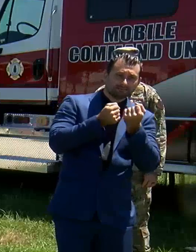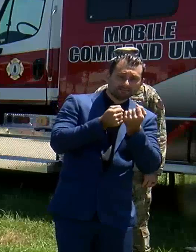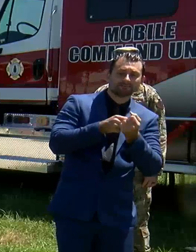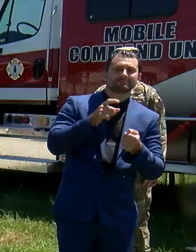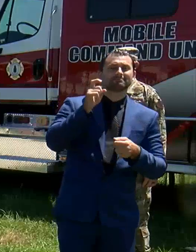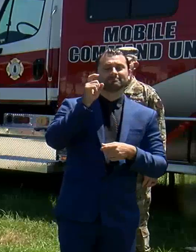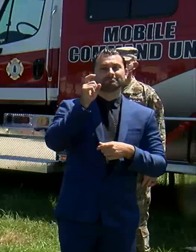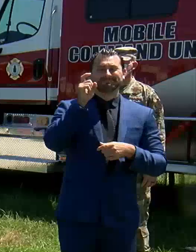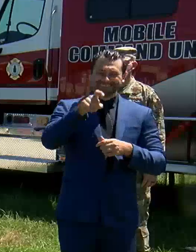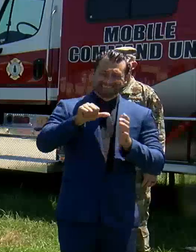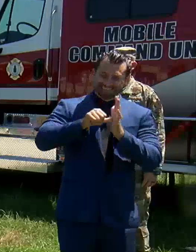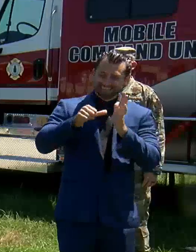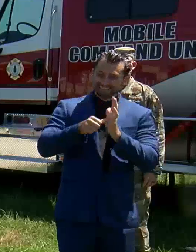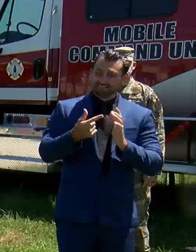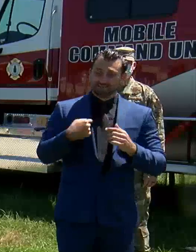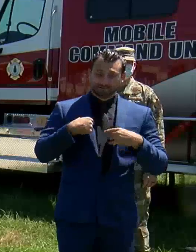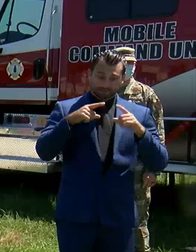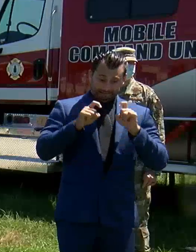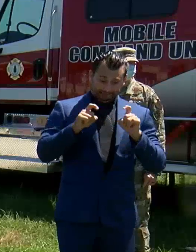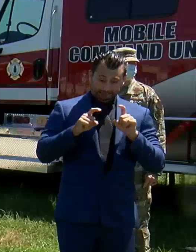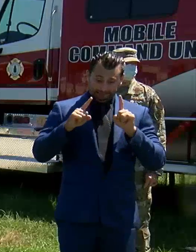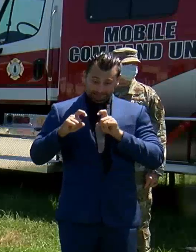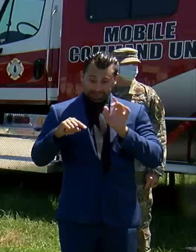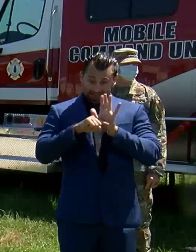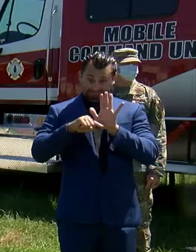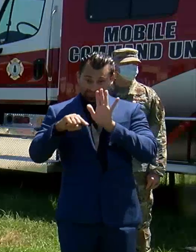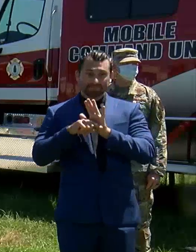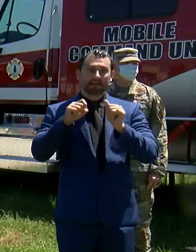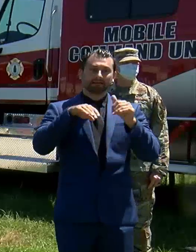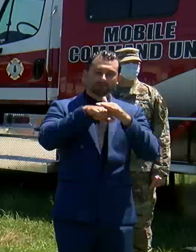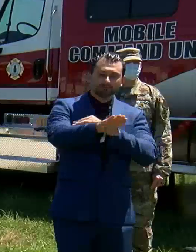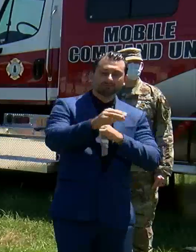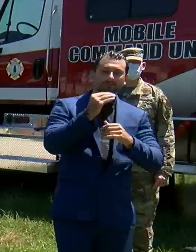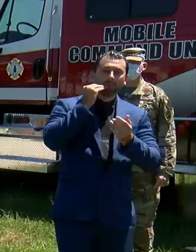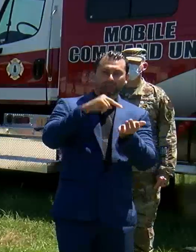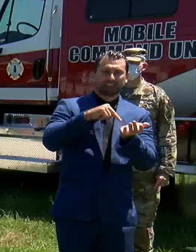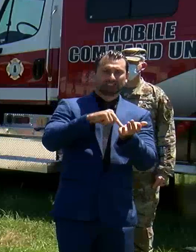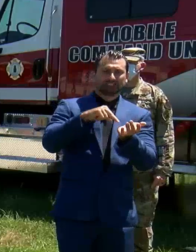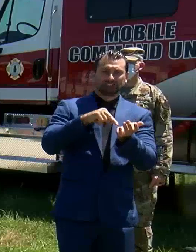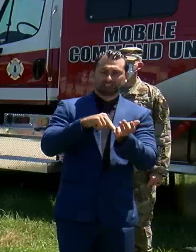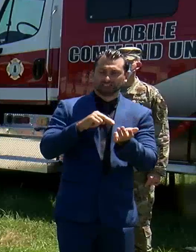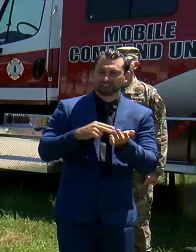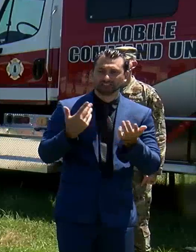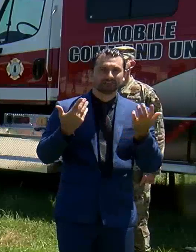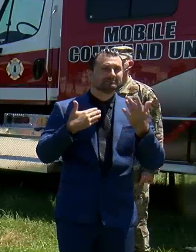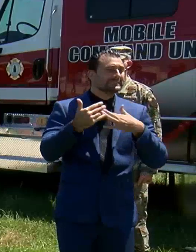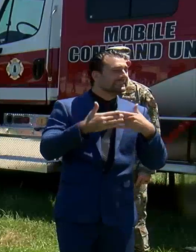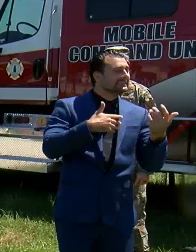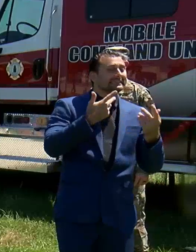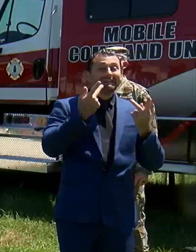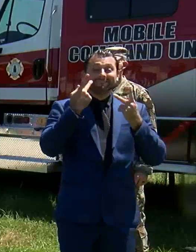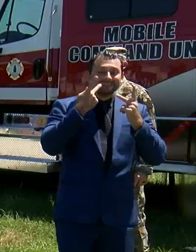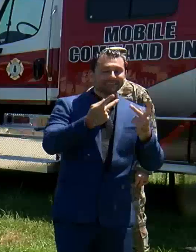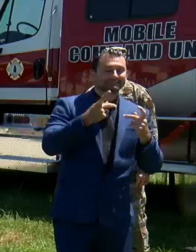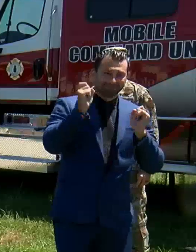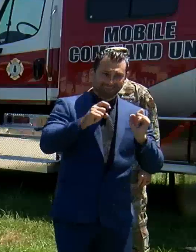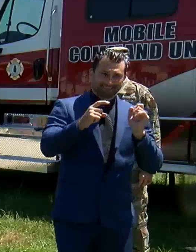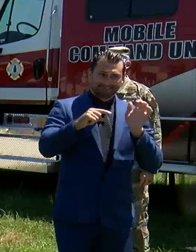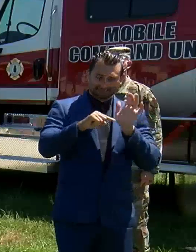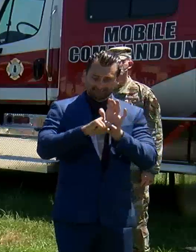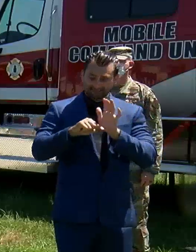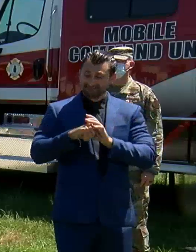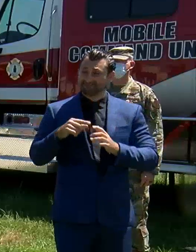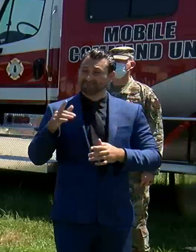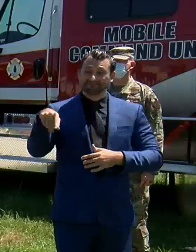of whether they even went in for COVID-19. And I think that will help, because you send an asymptomatic senior back, that can